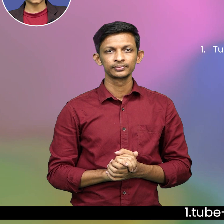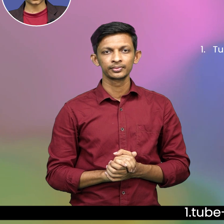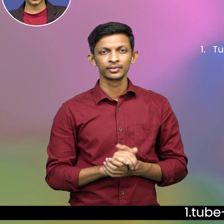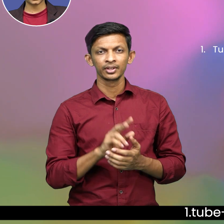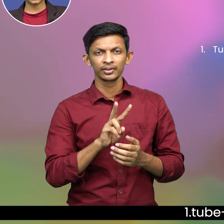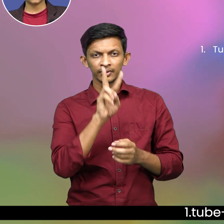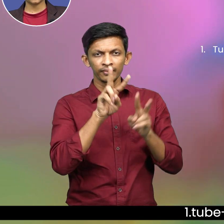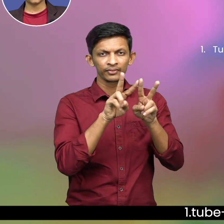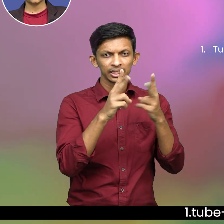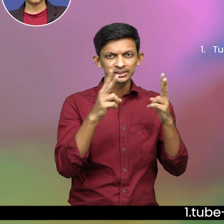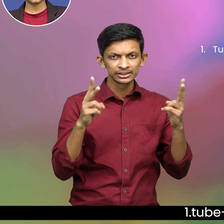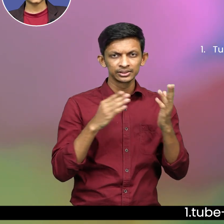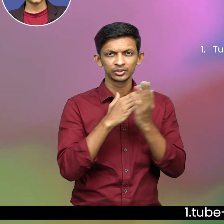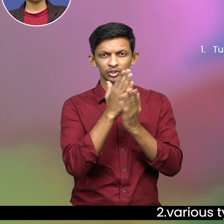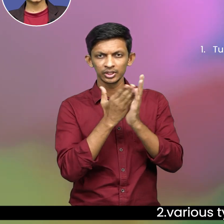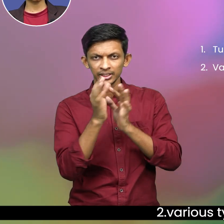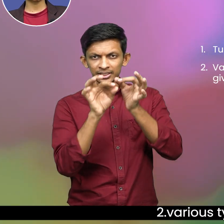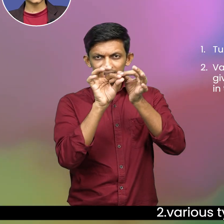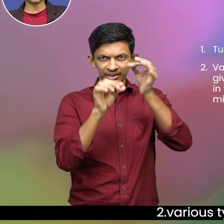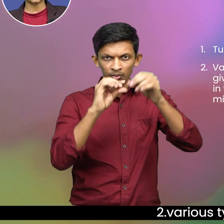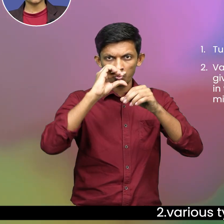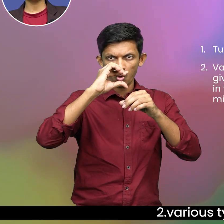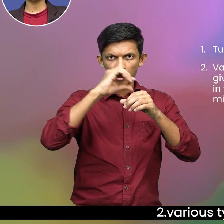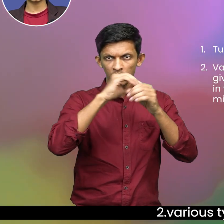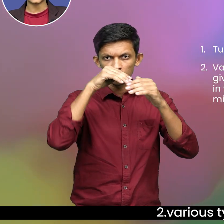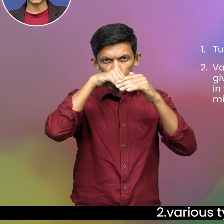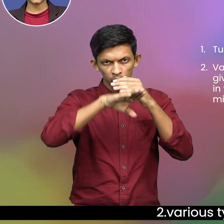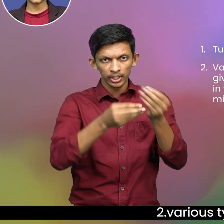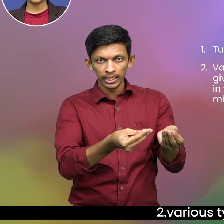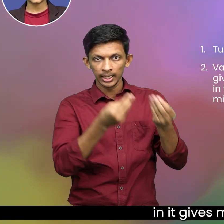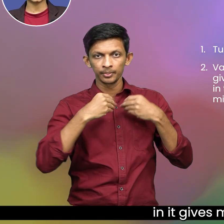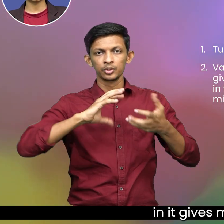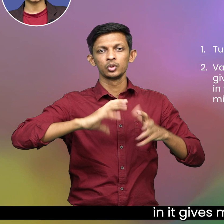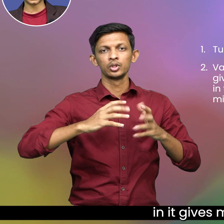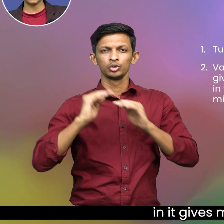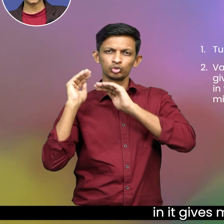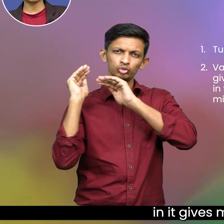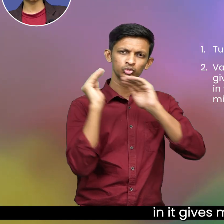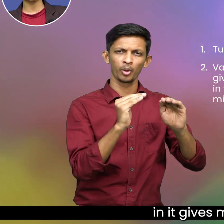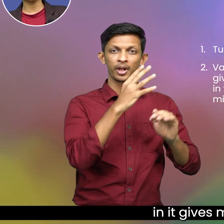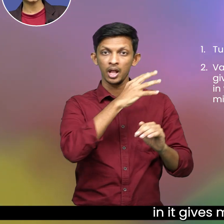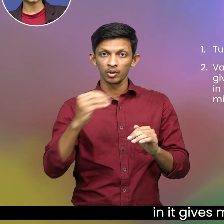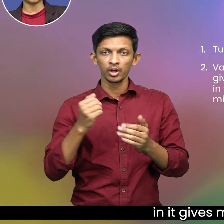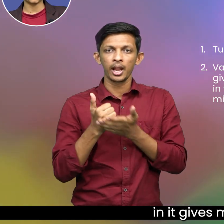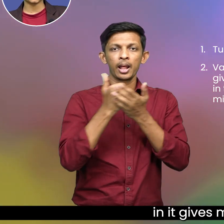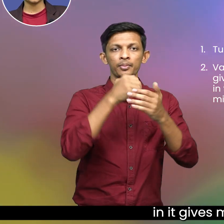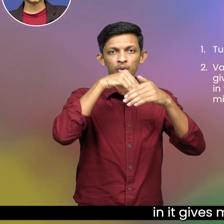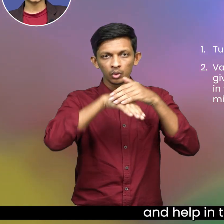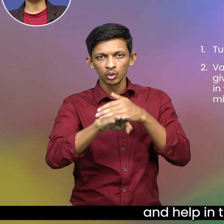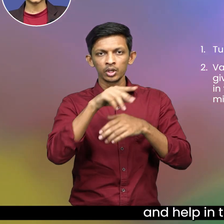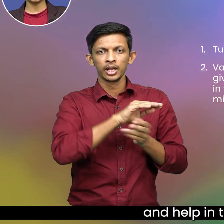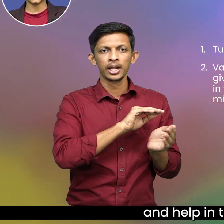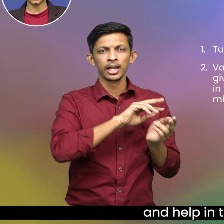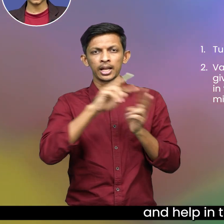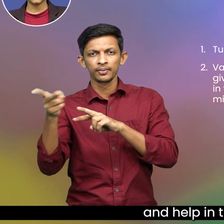Tube-like structures. Various types of thickenings in it gives mechanical support